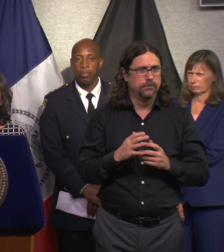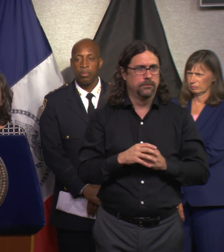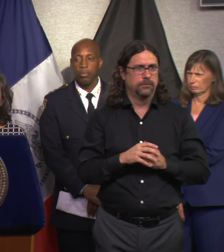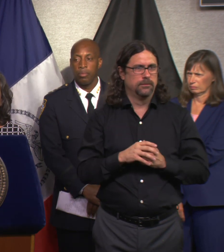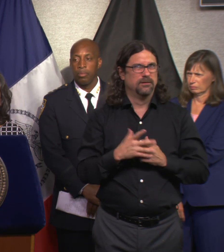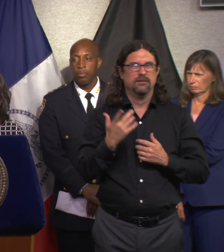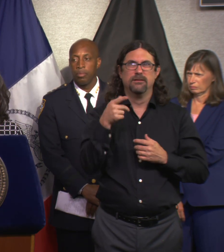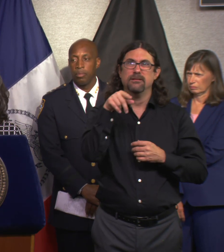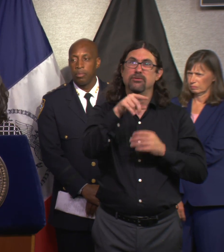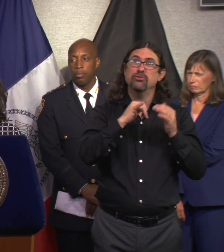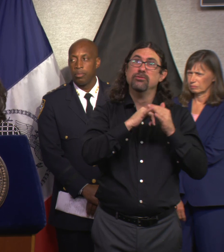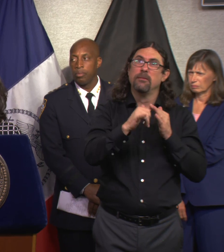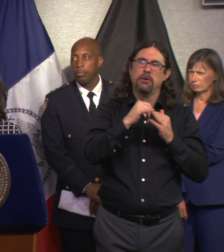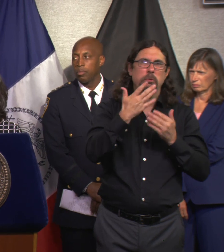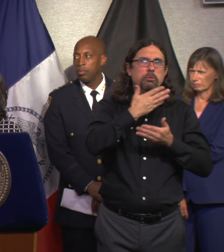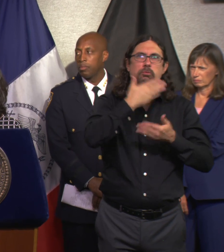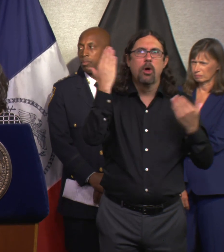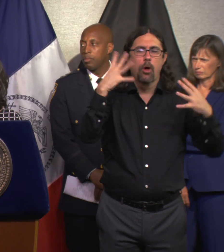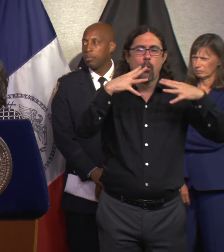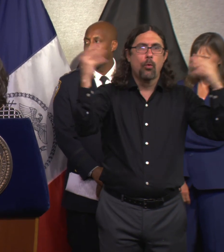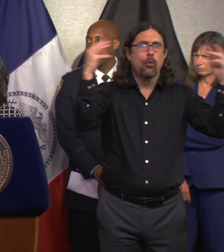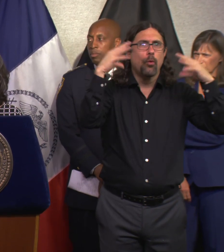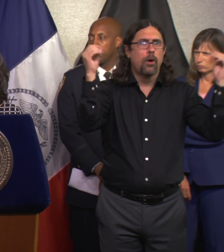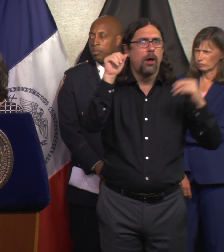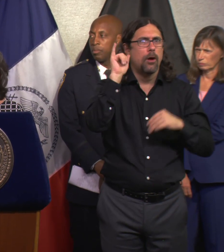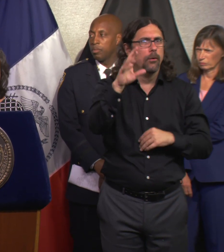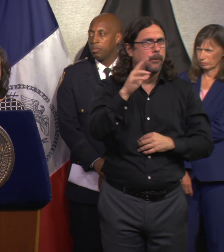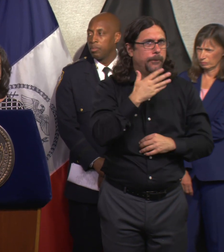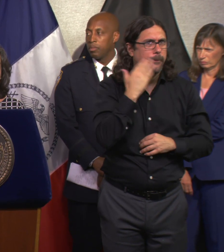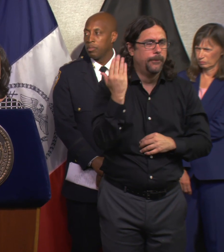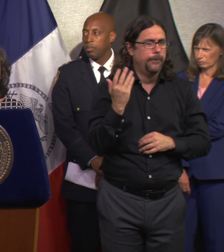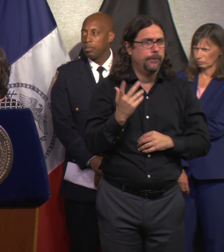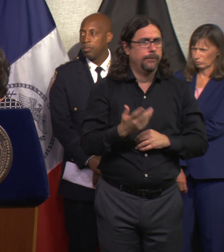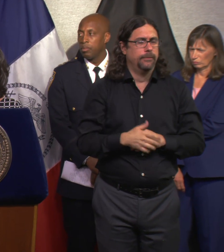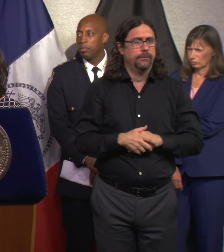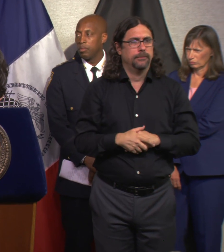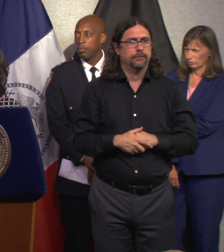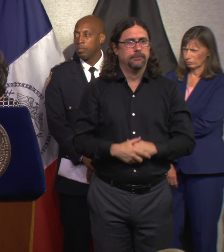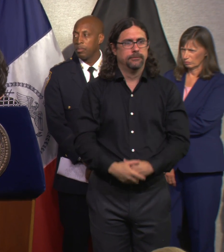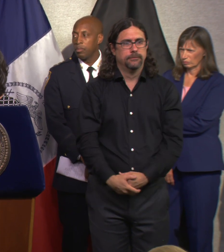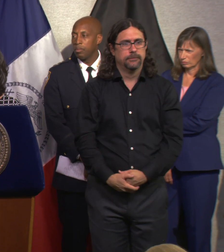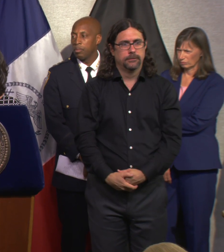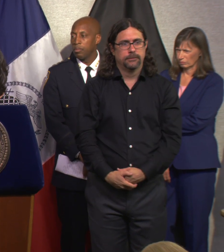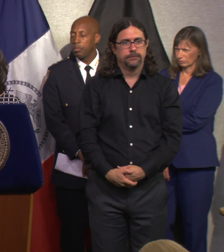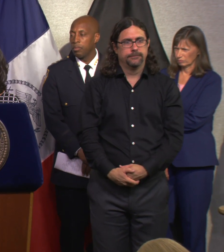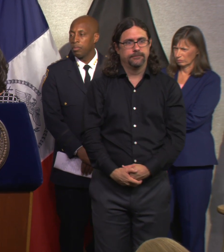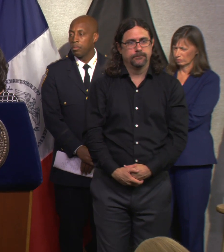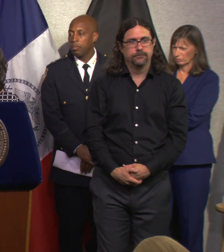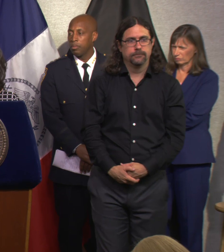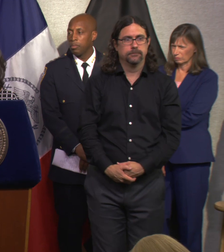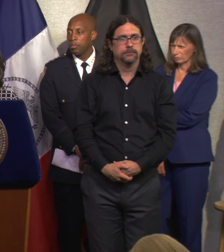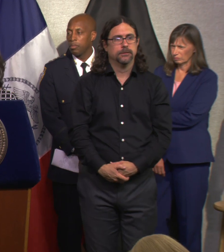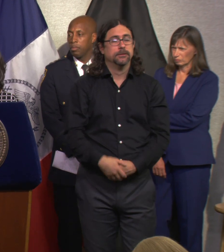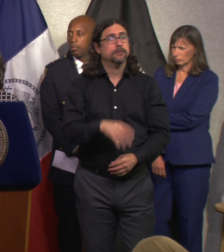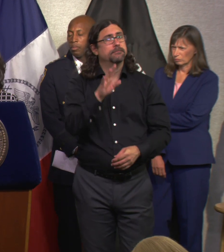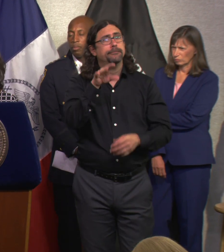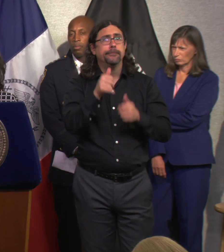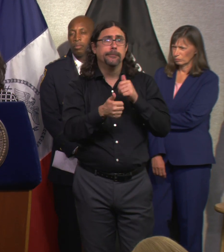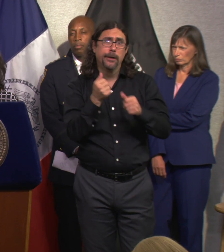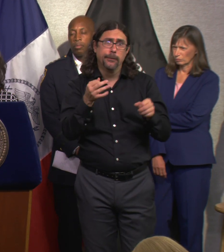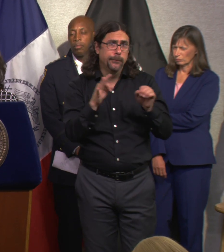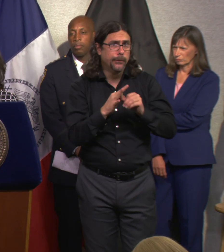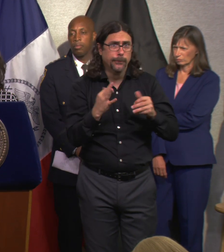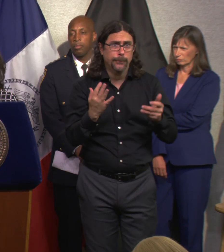station? So the most important thing is to be prepared for the situation at hand. Carry water with